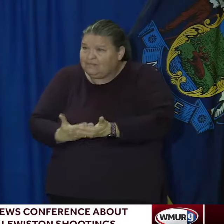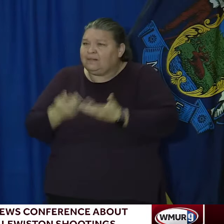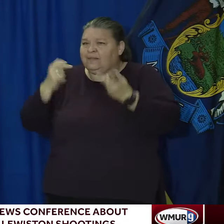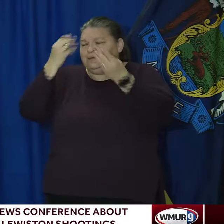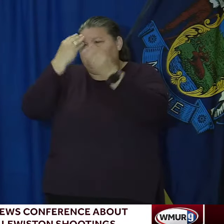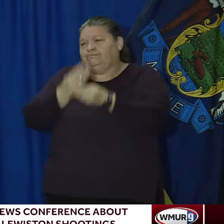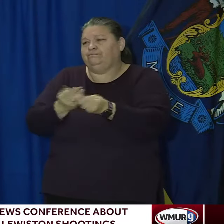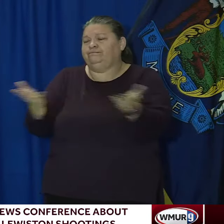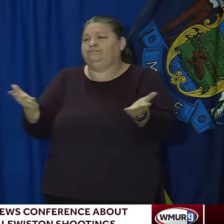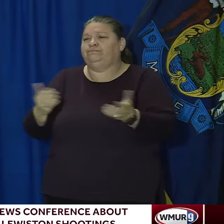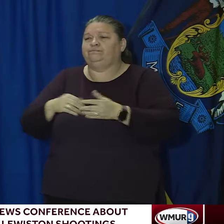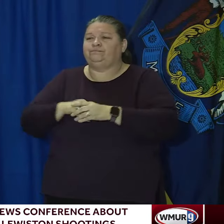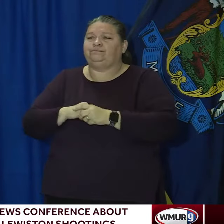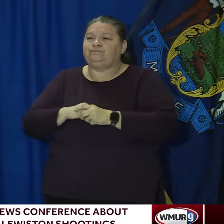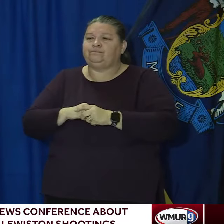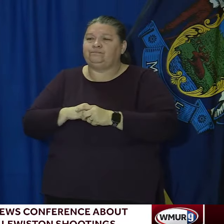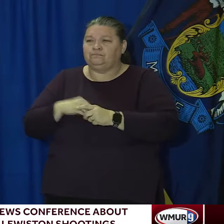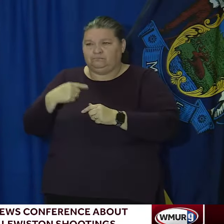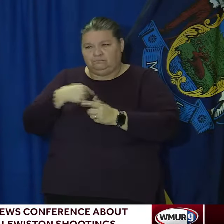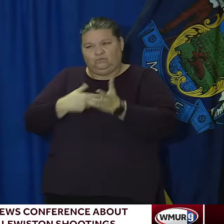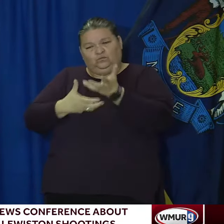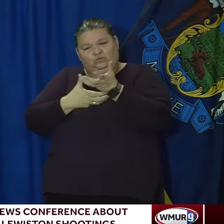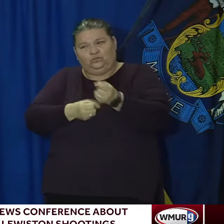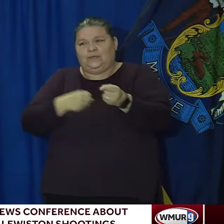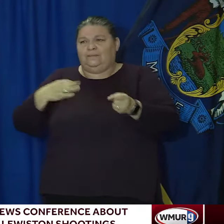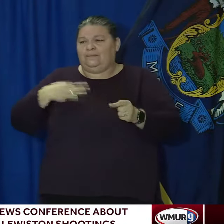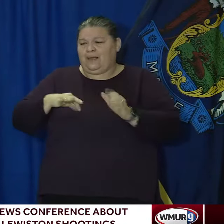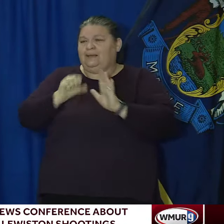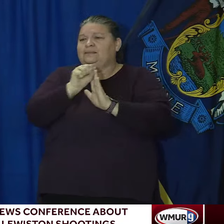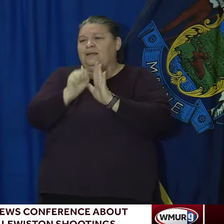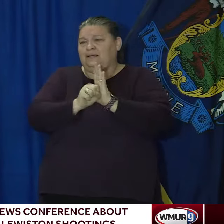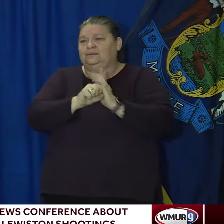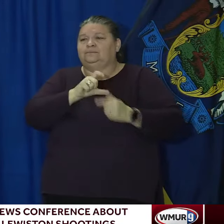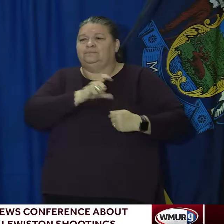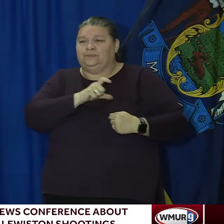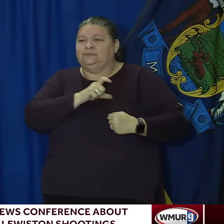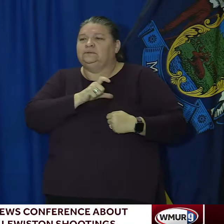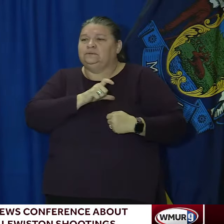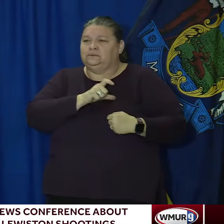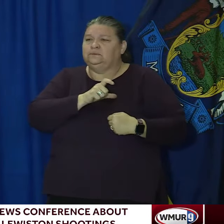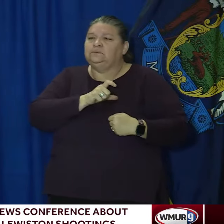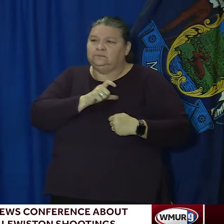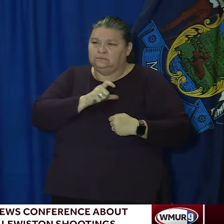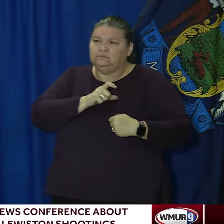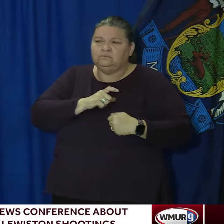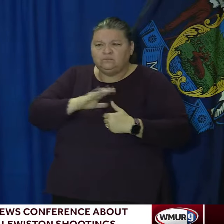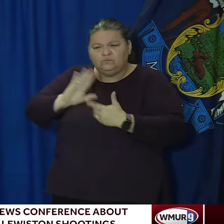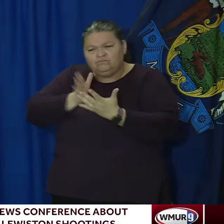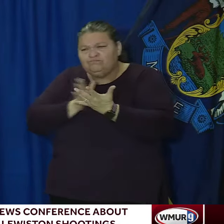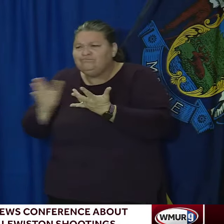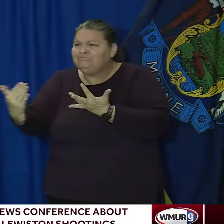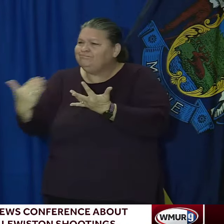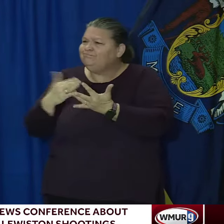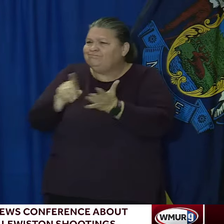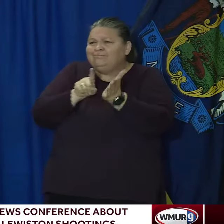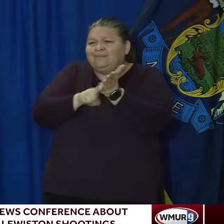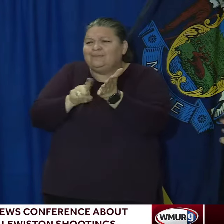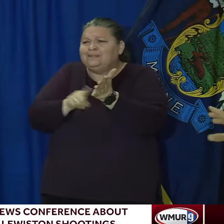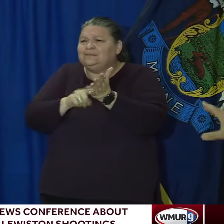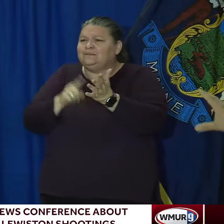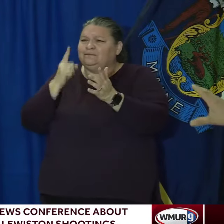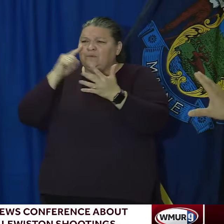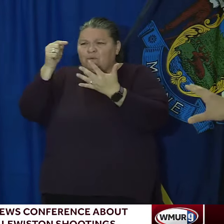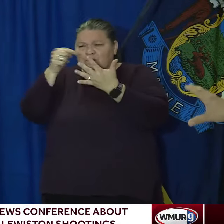I trust the Maine State Police to determine to undergo a thorough investigation of all aspects of the case. Right,